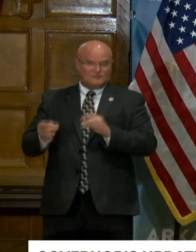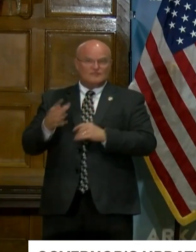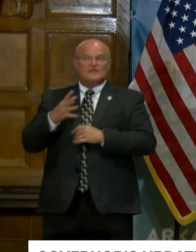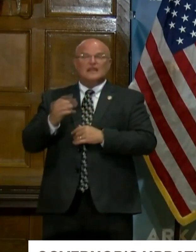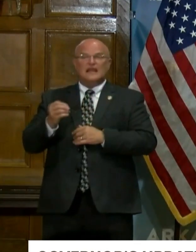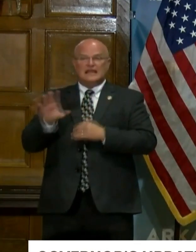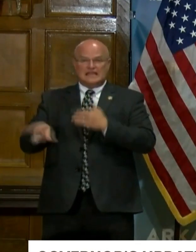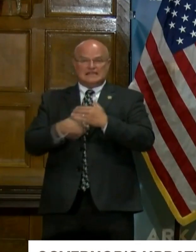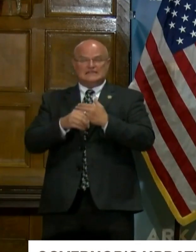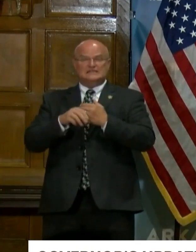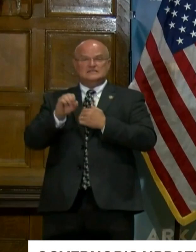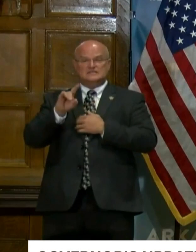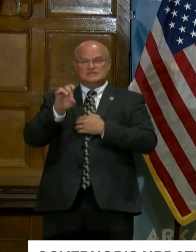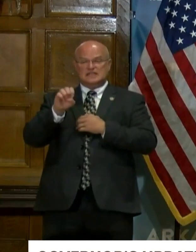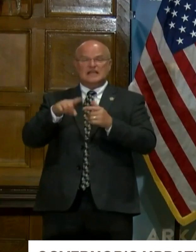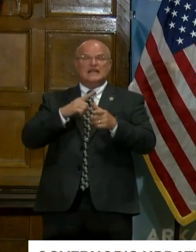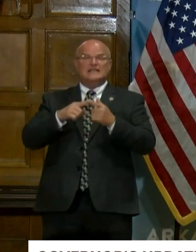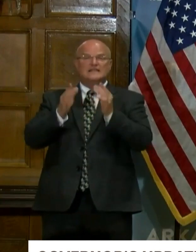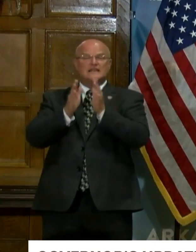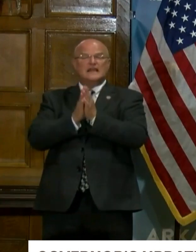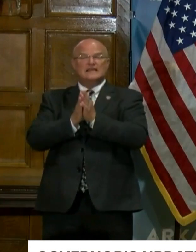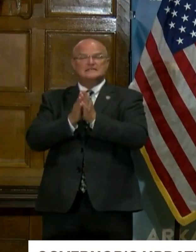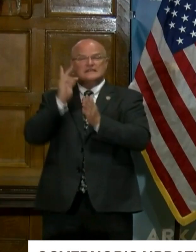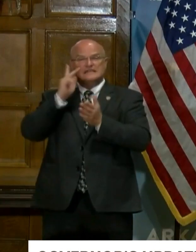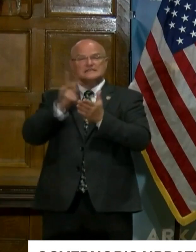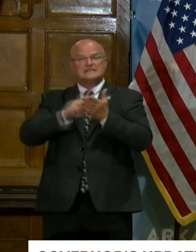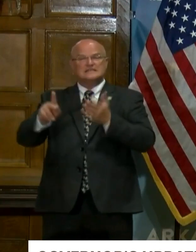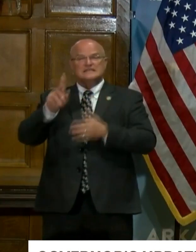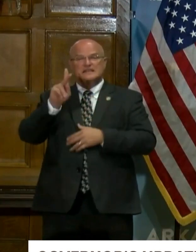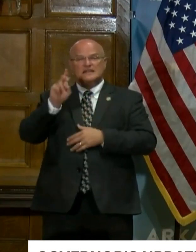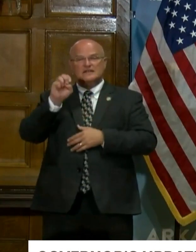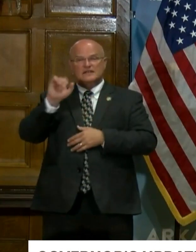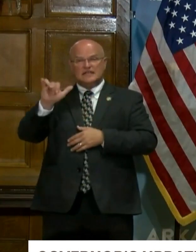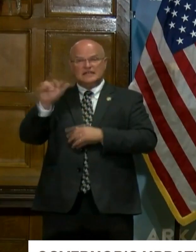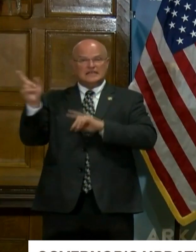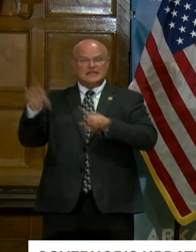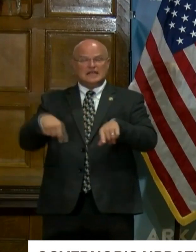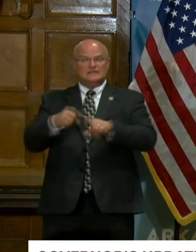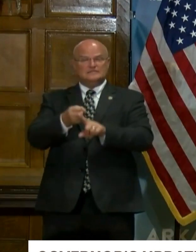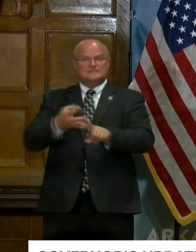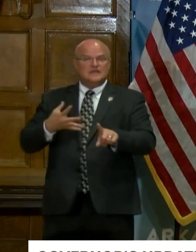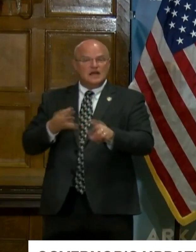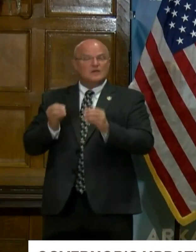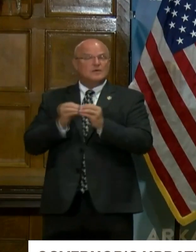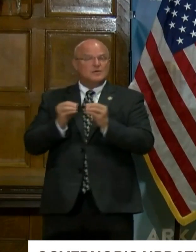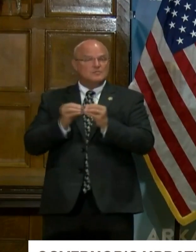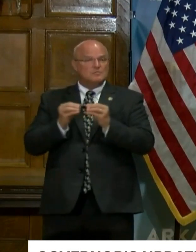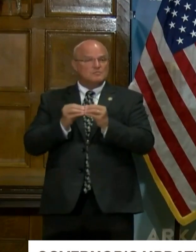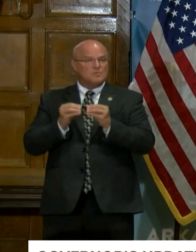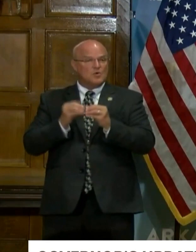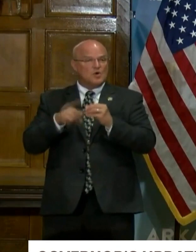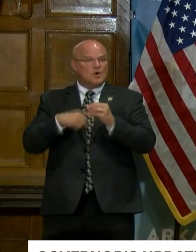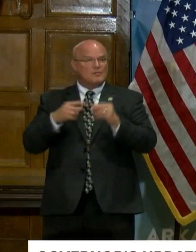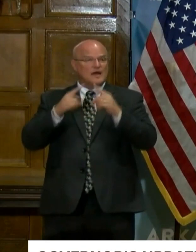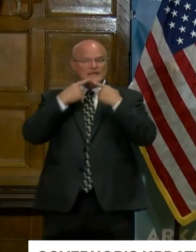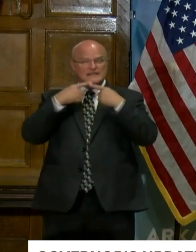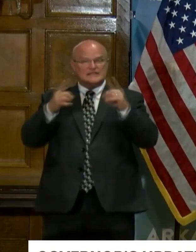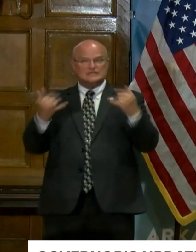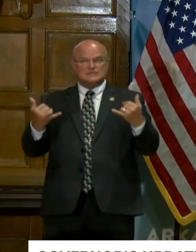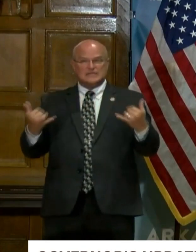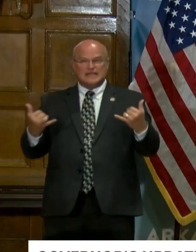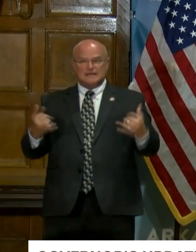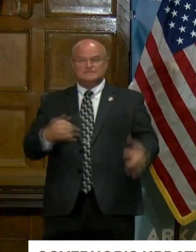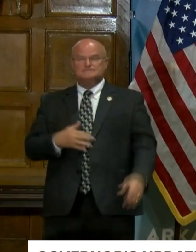and additional slide, and then I'll ask Secretary Key to come to elaborate a little bit more on this announcement